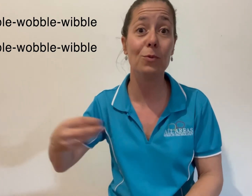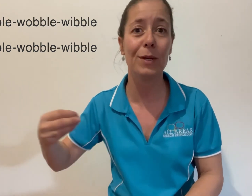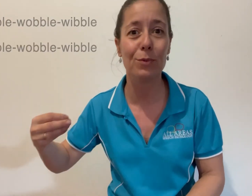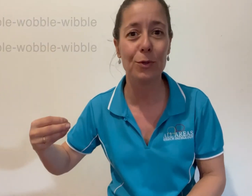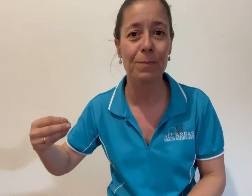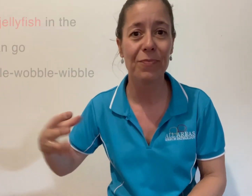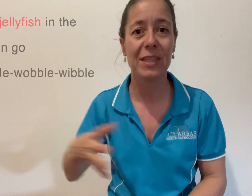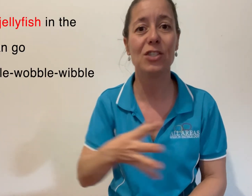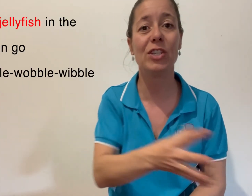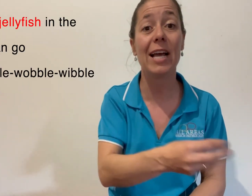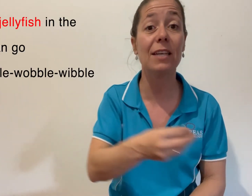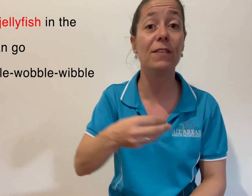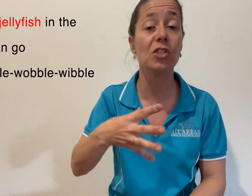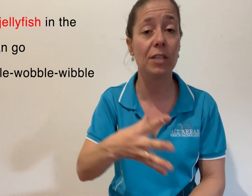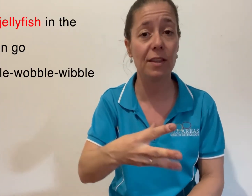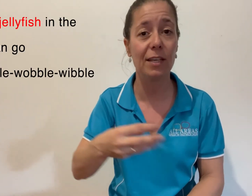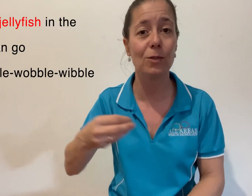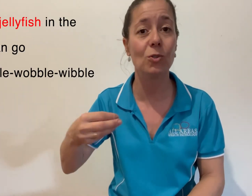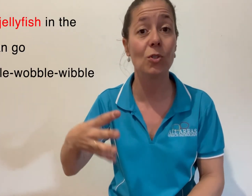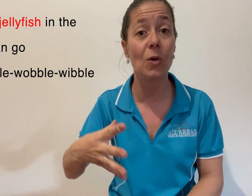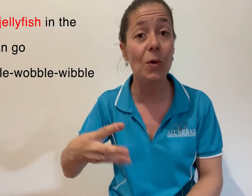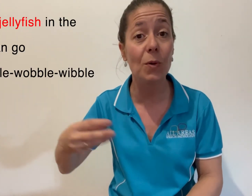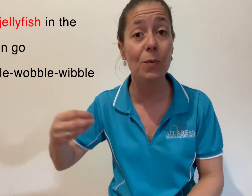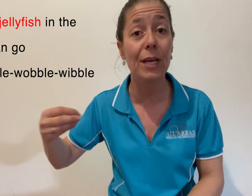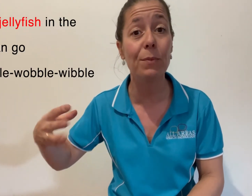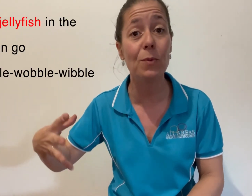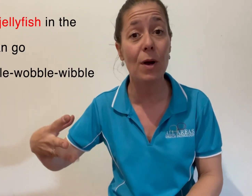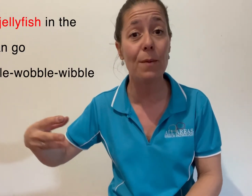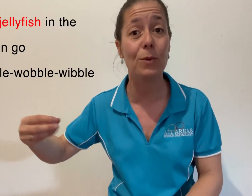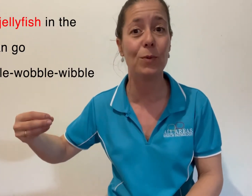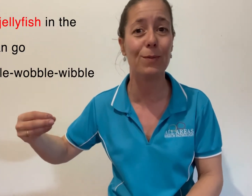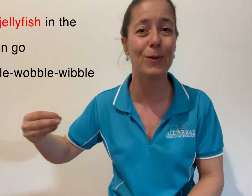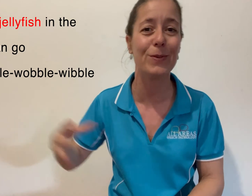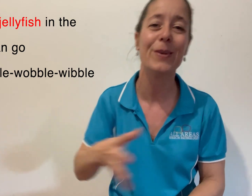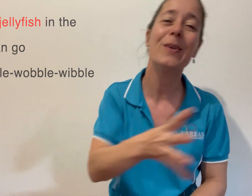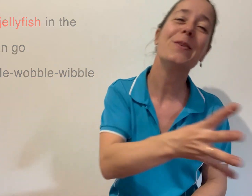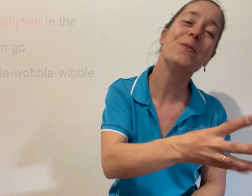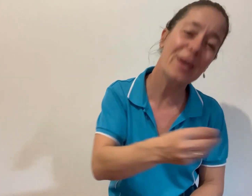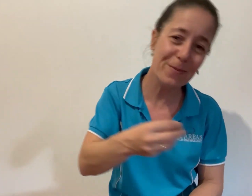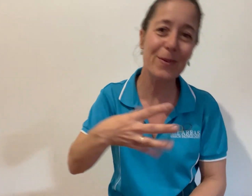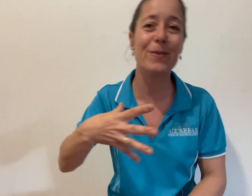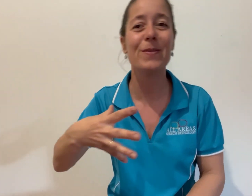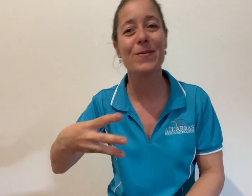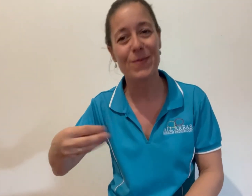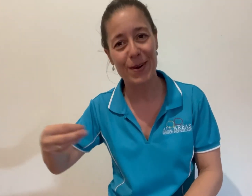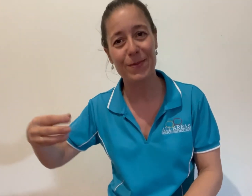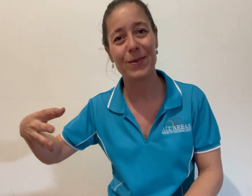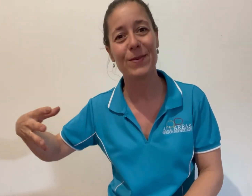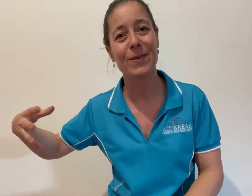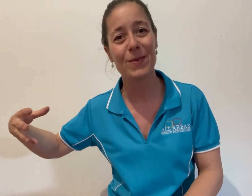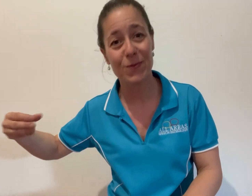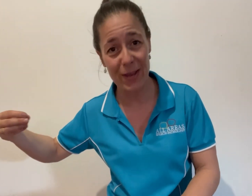wibble. The jellyfish in the ocean go wibble, wobble, wibble. Wibble, wobble,